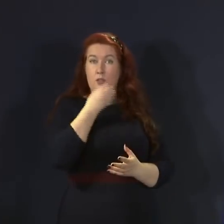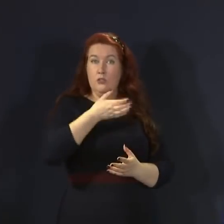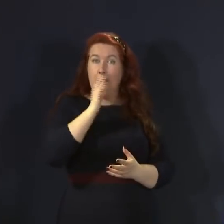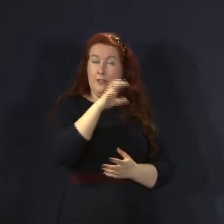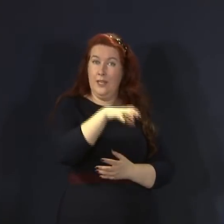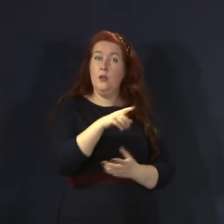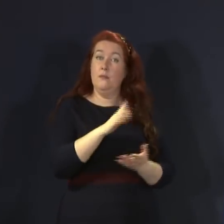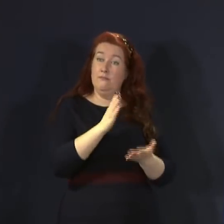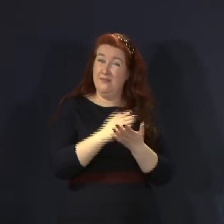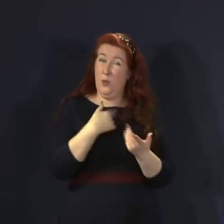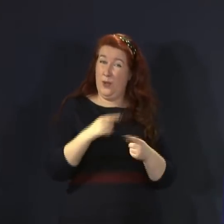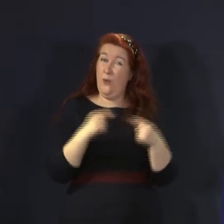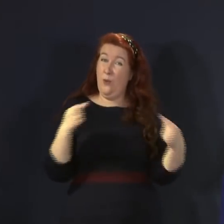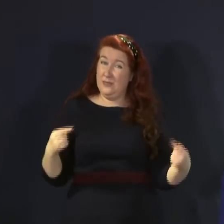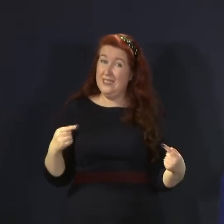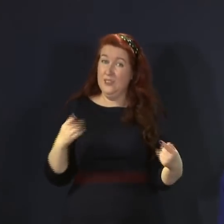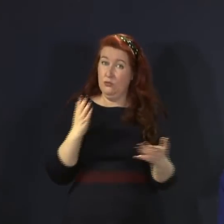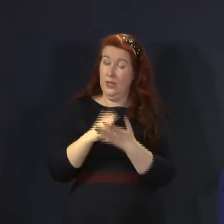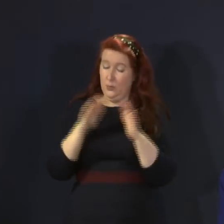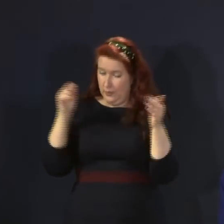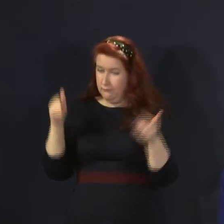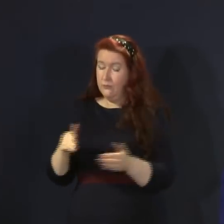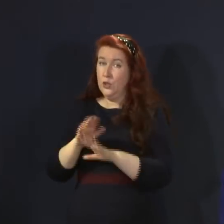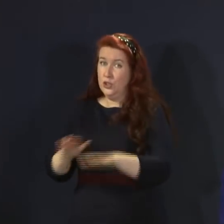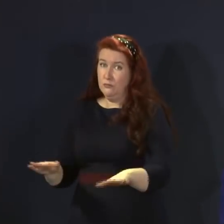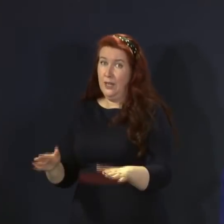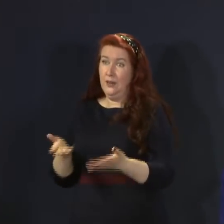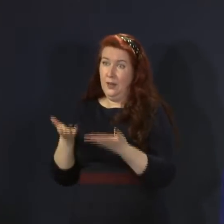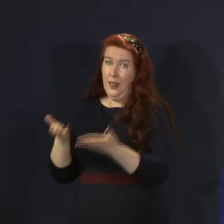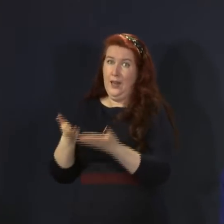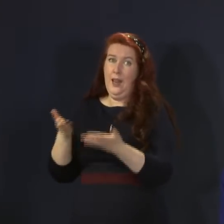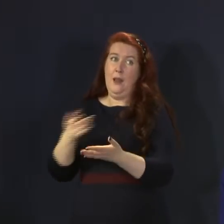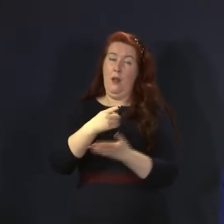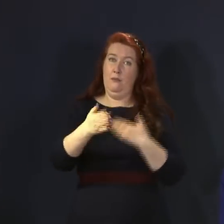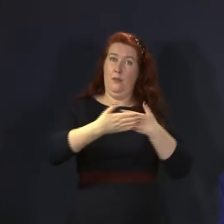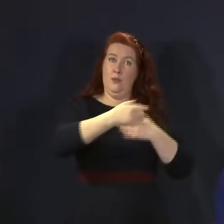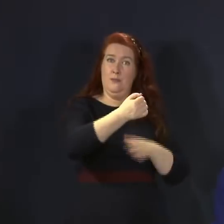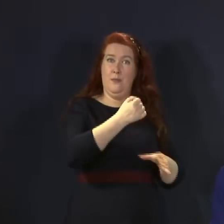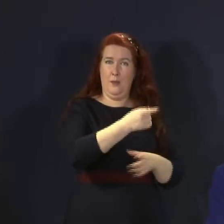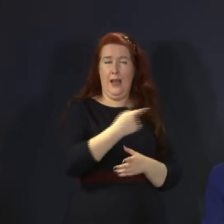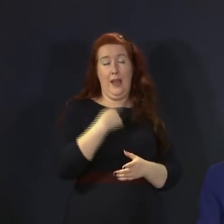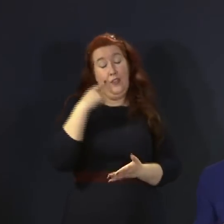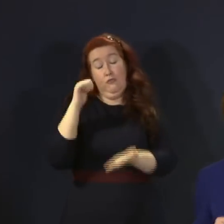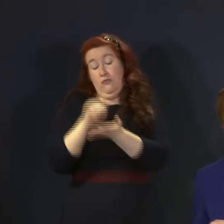demonstrably we've actually done the opposite over the last few months, and rightly so in my view.